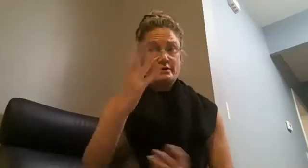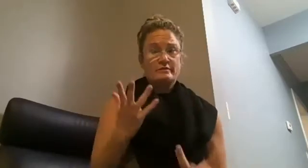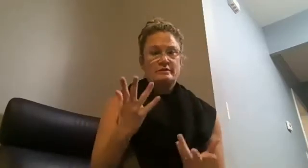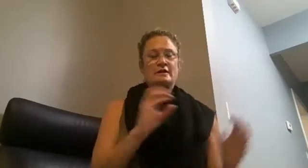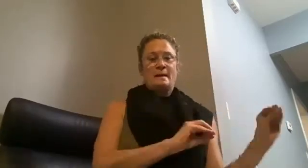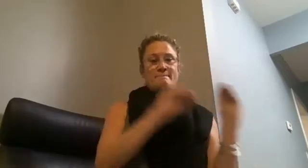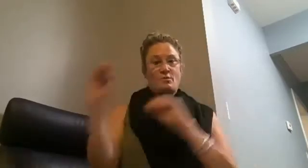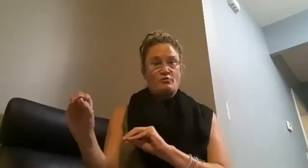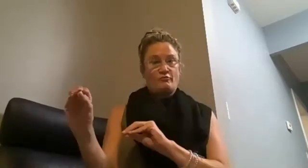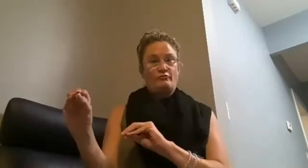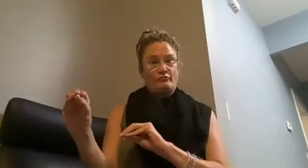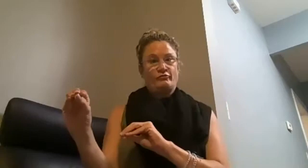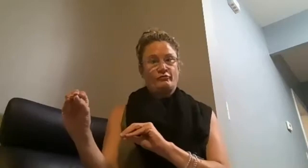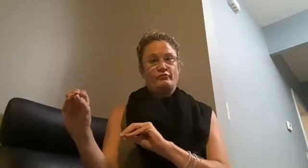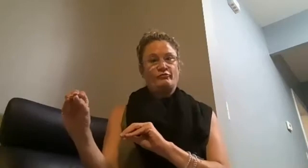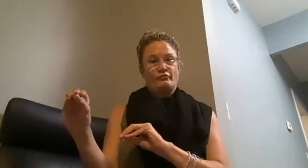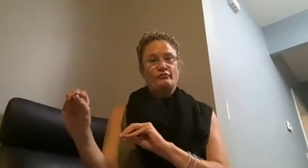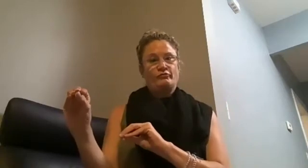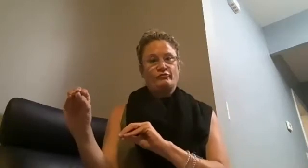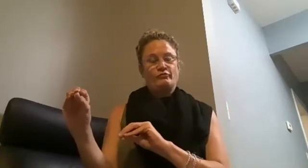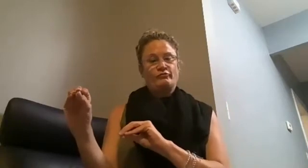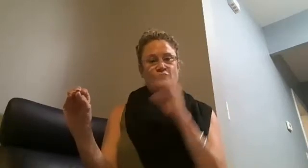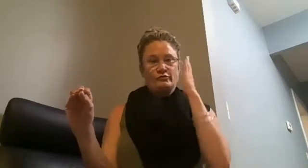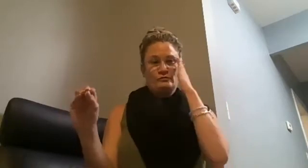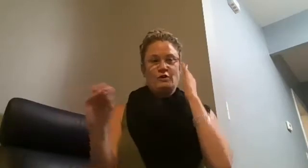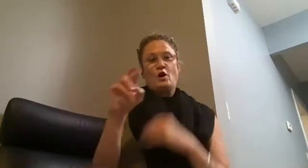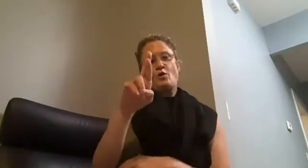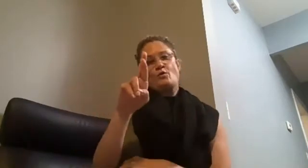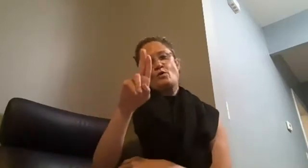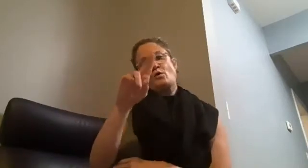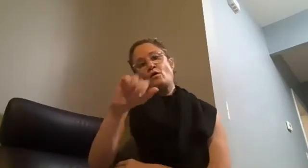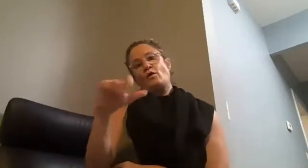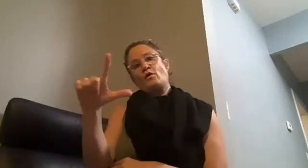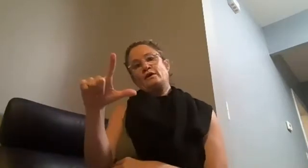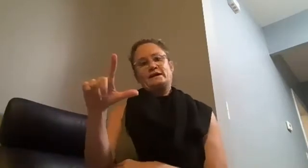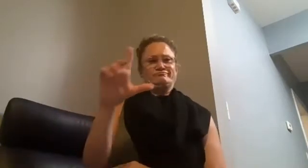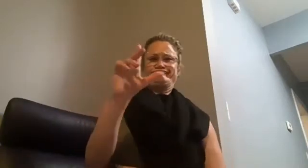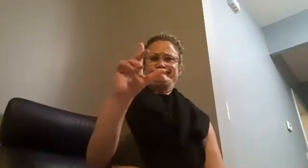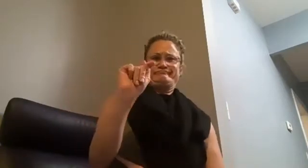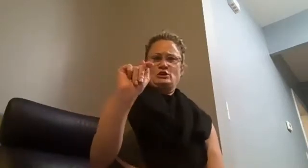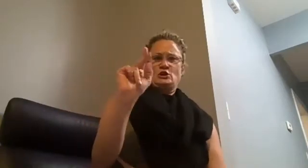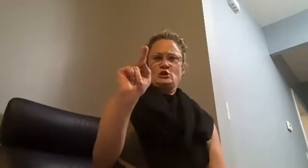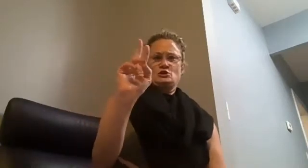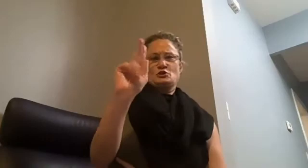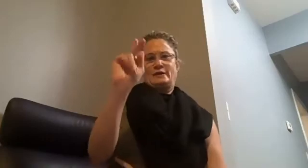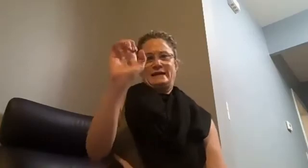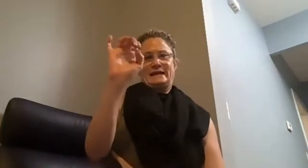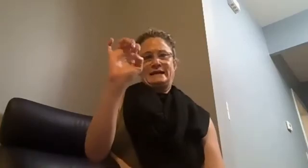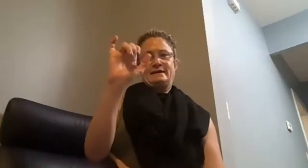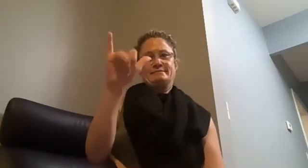Los Angeles to kind of this rural area in southern Turkey. And I worked at this like